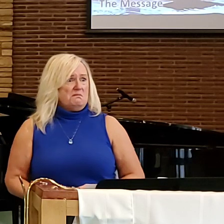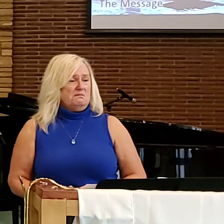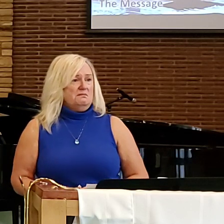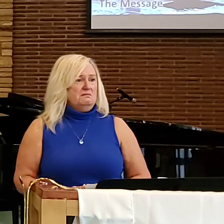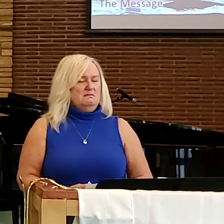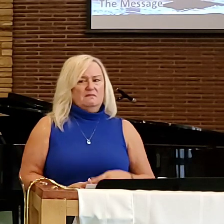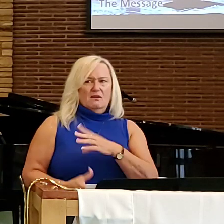And when you get there,